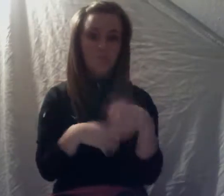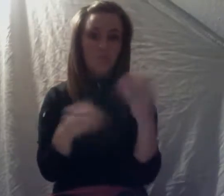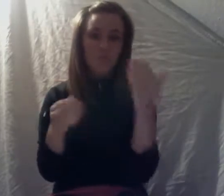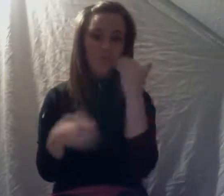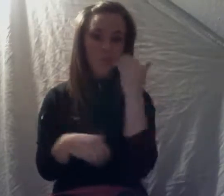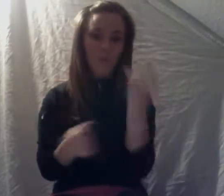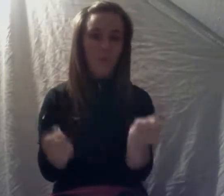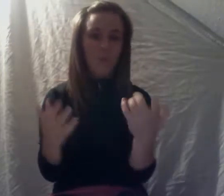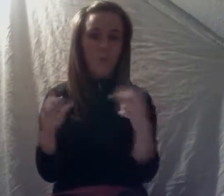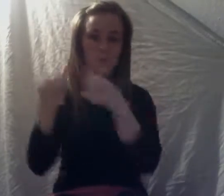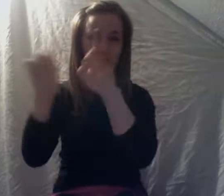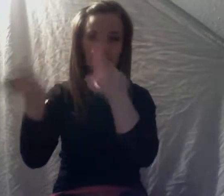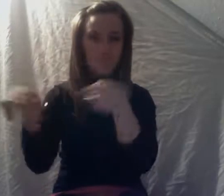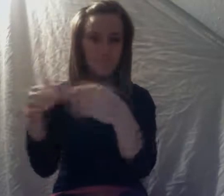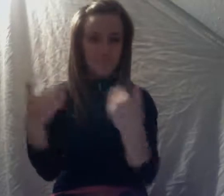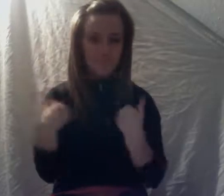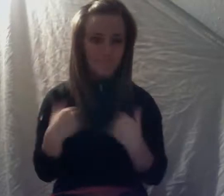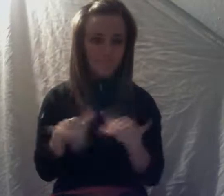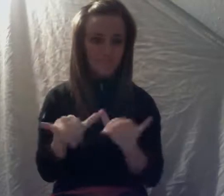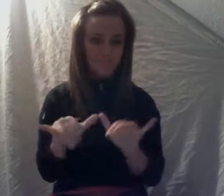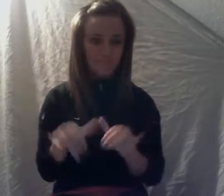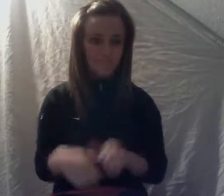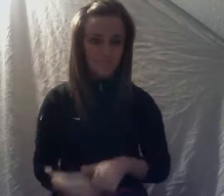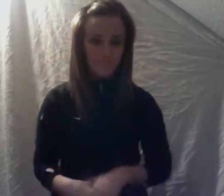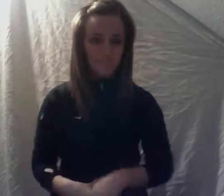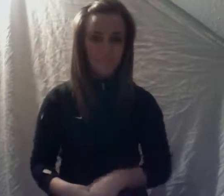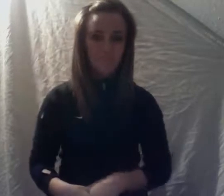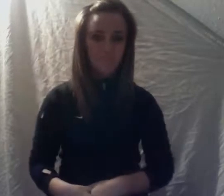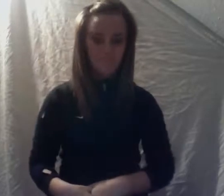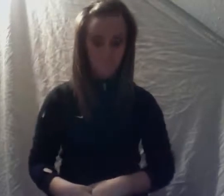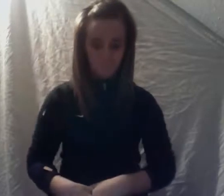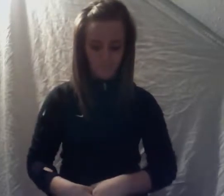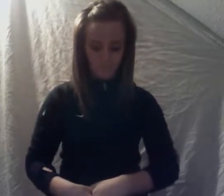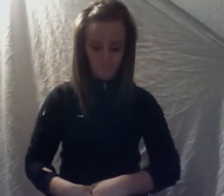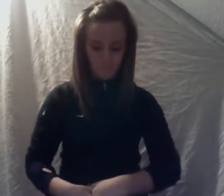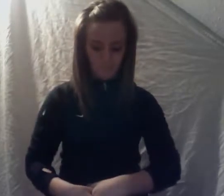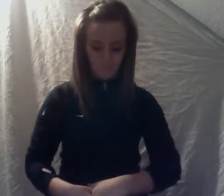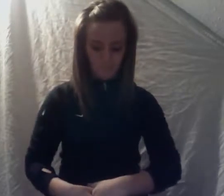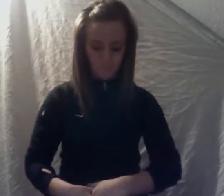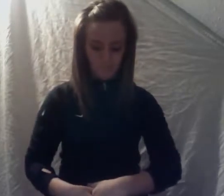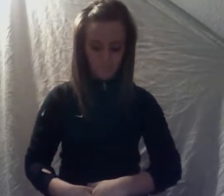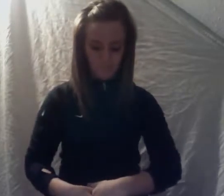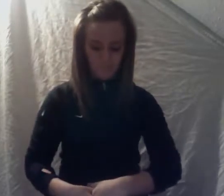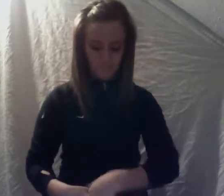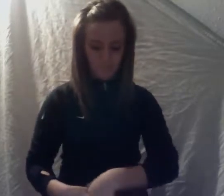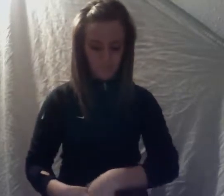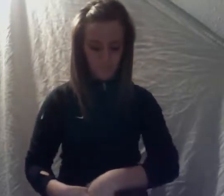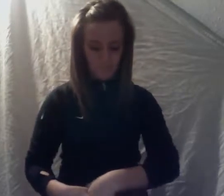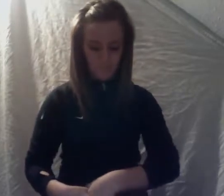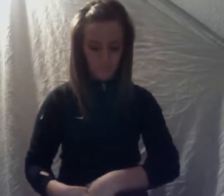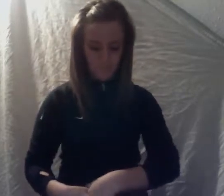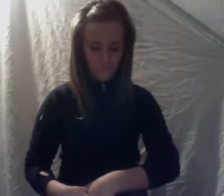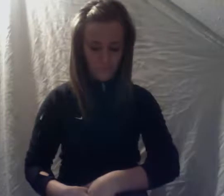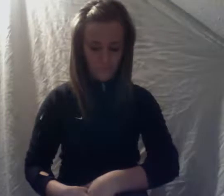Each staff writer goes around to local businesses and asks if they would like to advertise and figures out how much space they